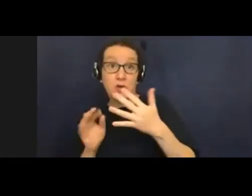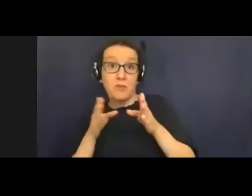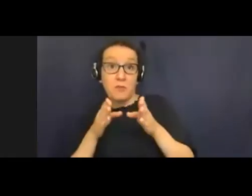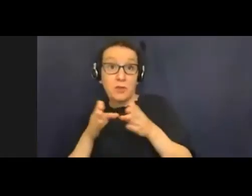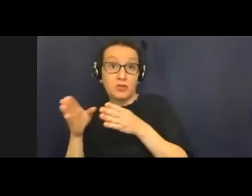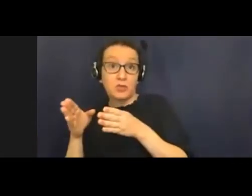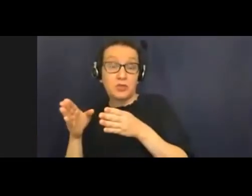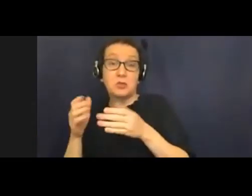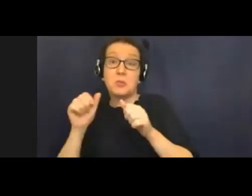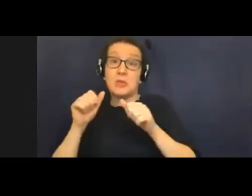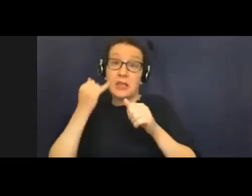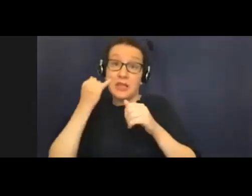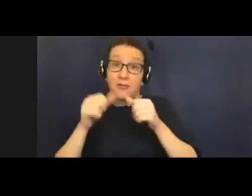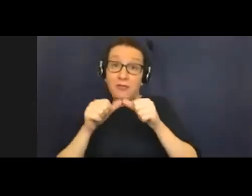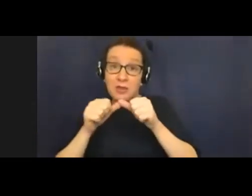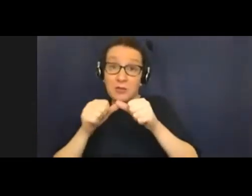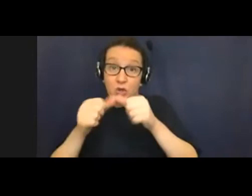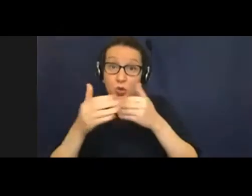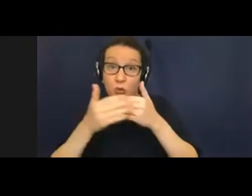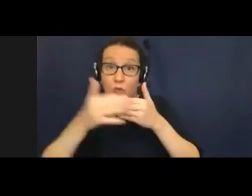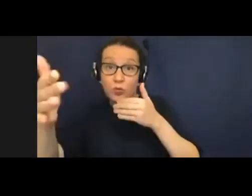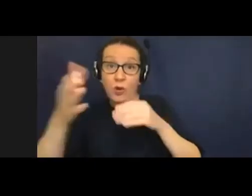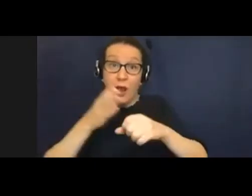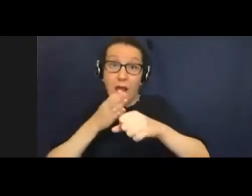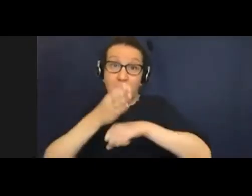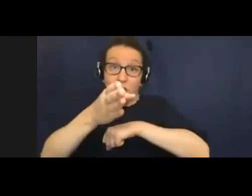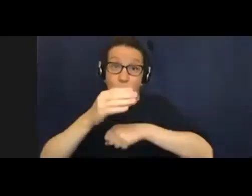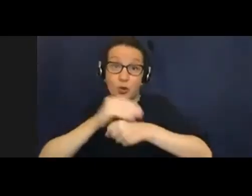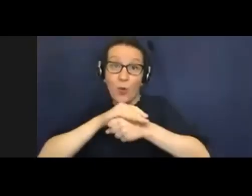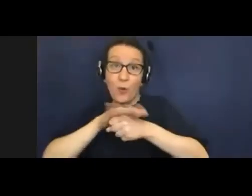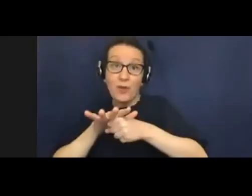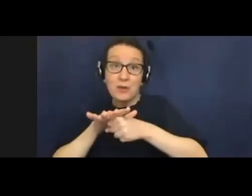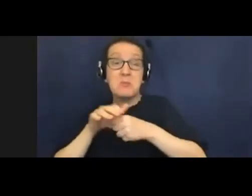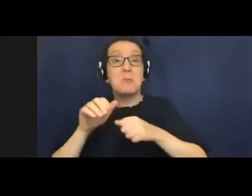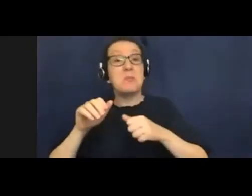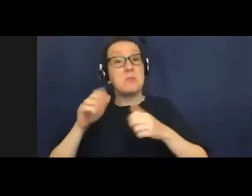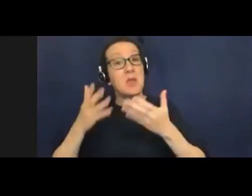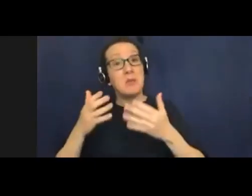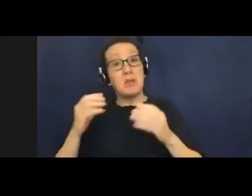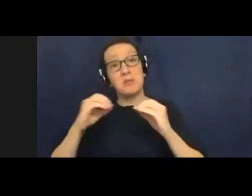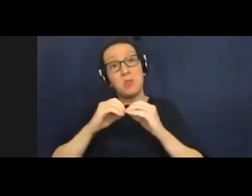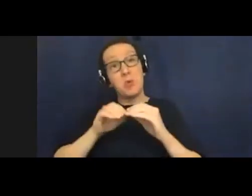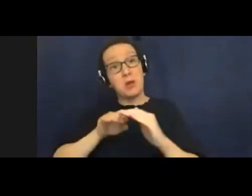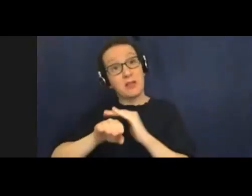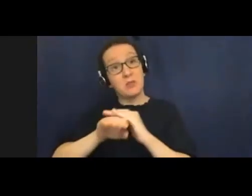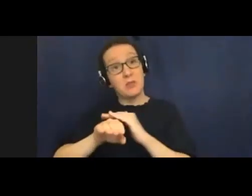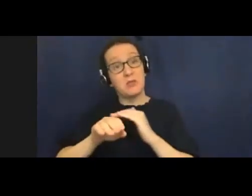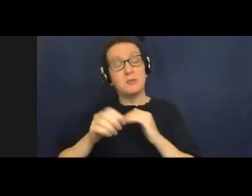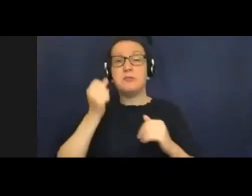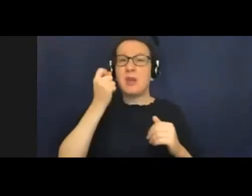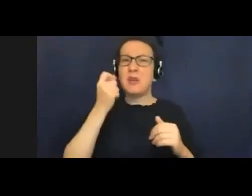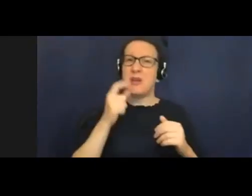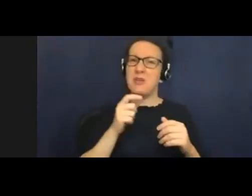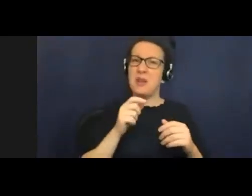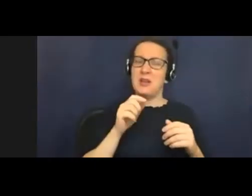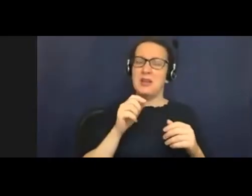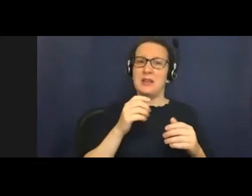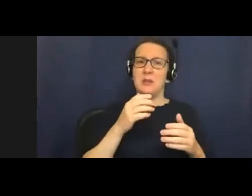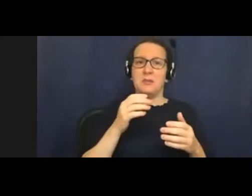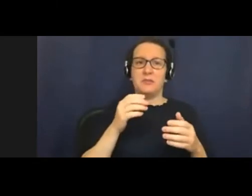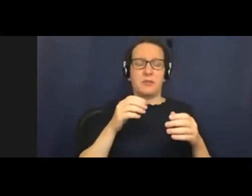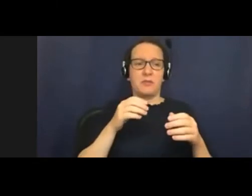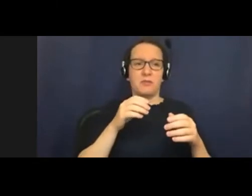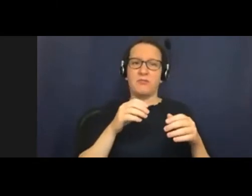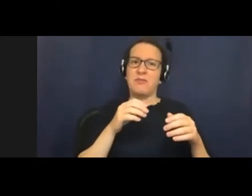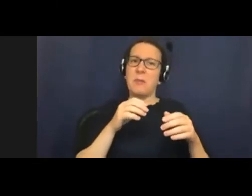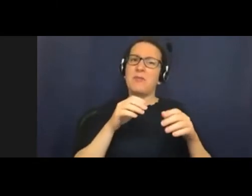that EMBs or election management bodies don't have to make polling stations accessible anymore. because some people with disabilities would prefer